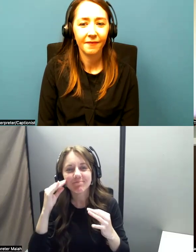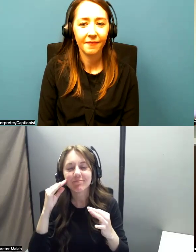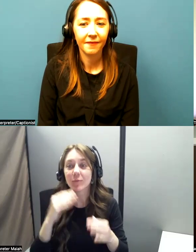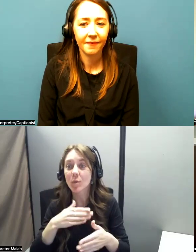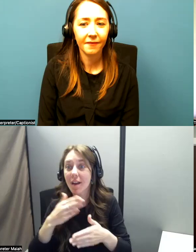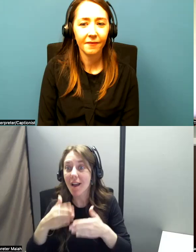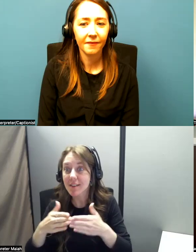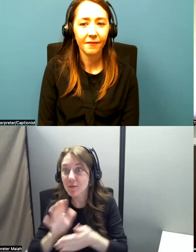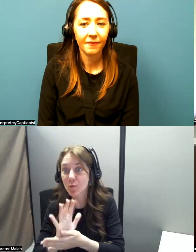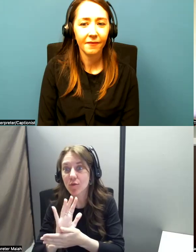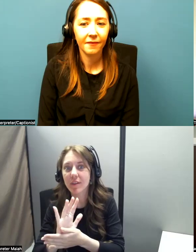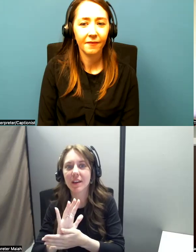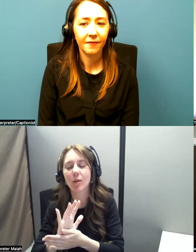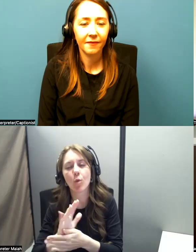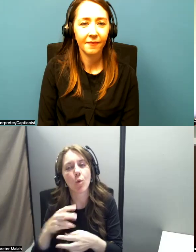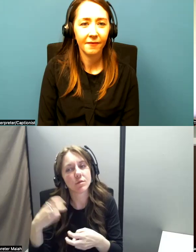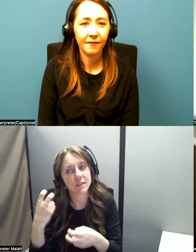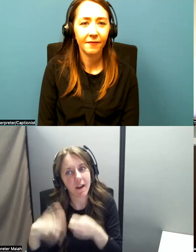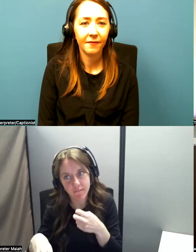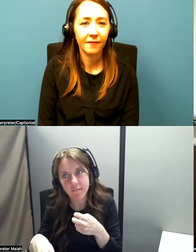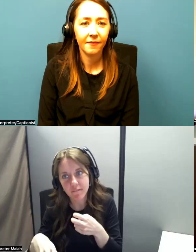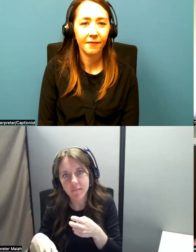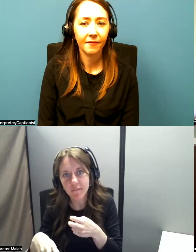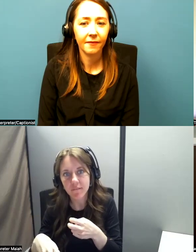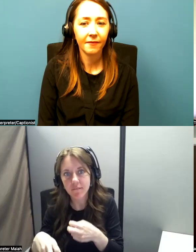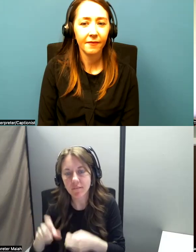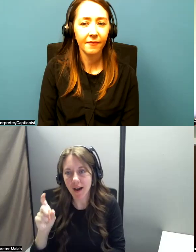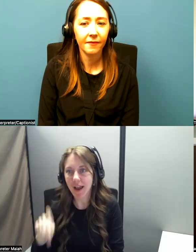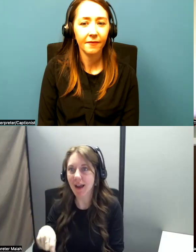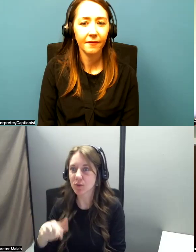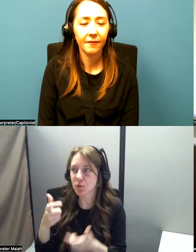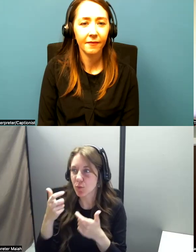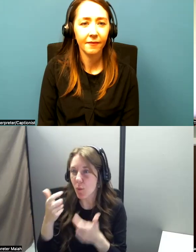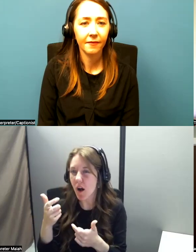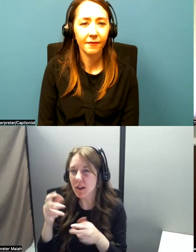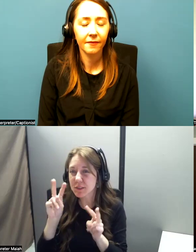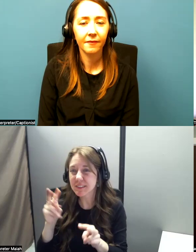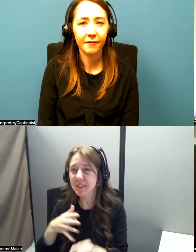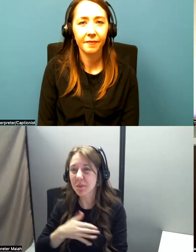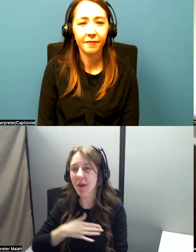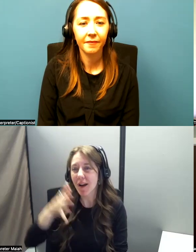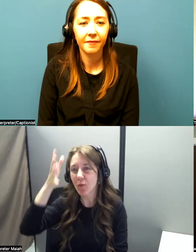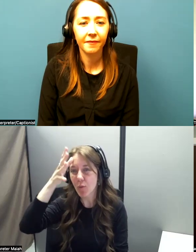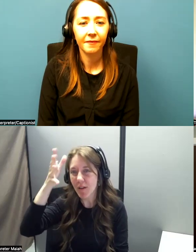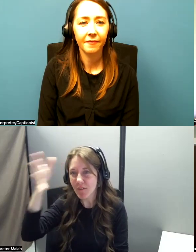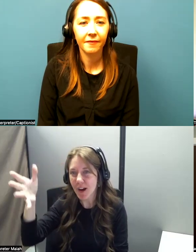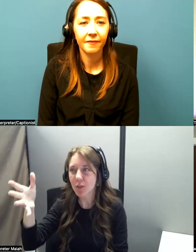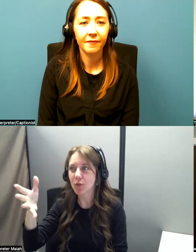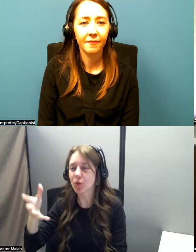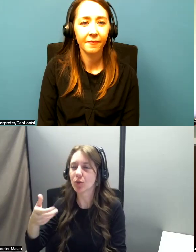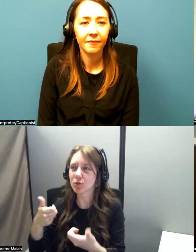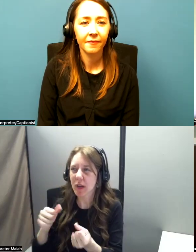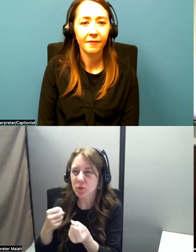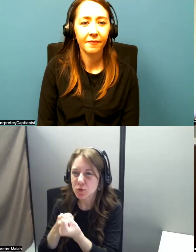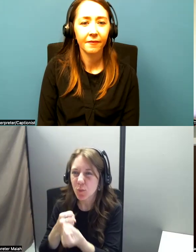because the end was tough. I mean, I had to watch my grandfather go through and support him to I recall my grandma and